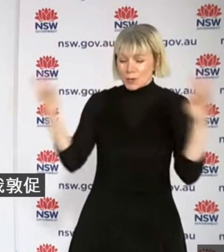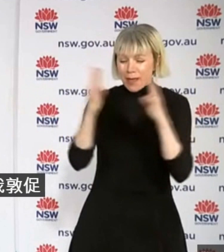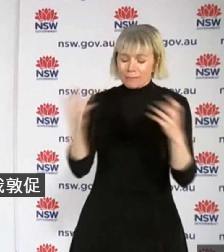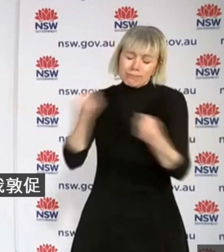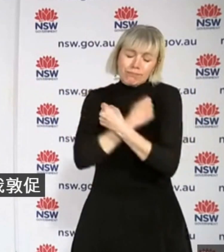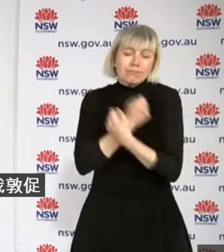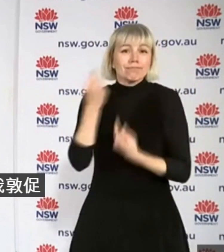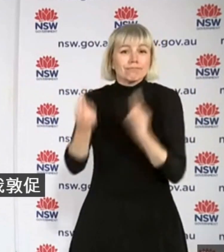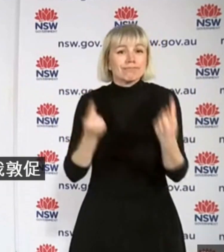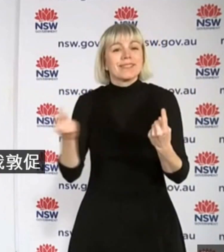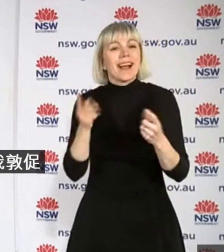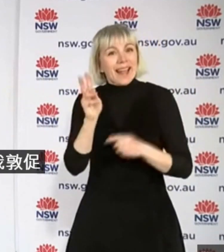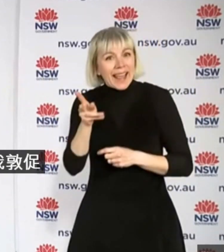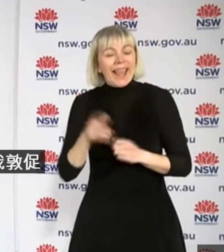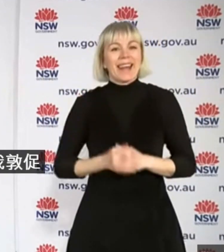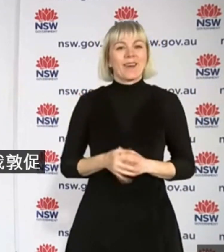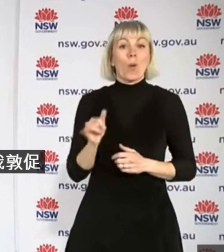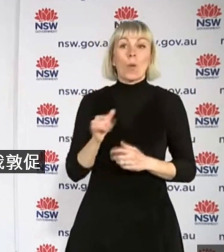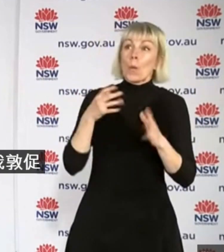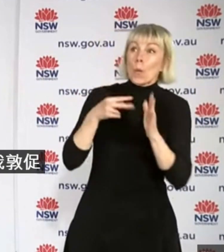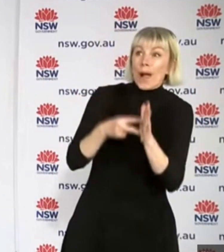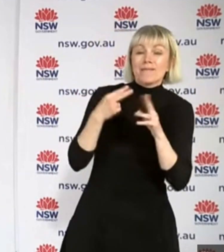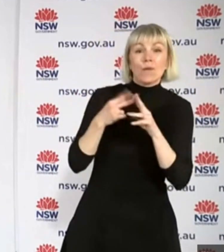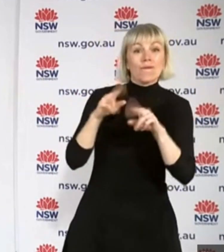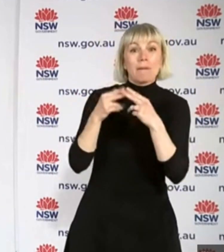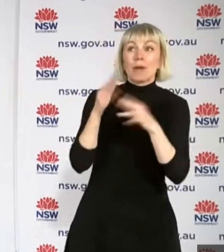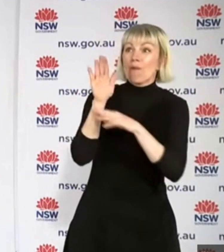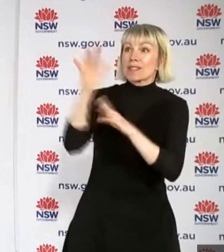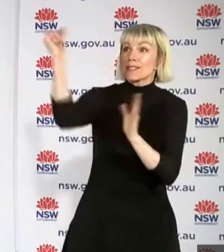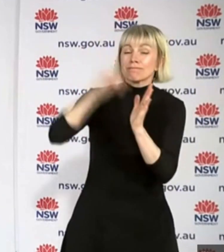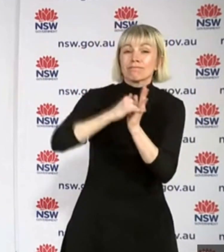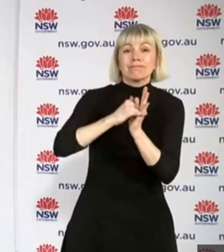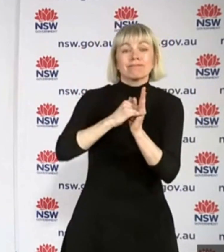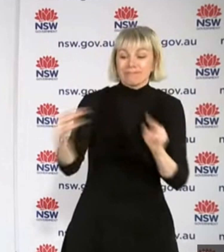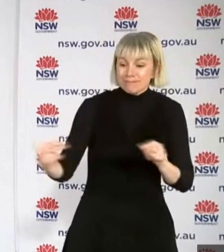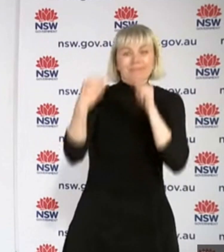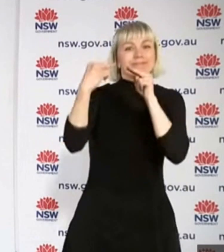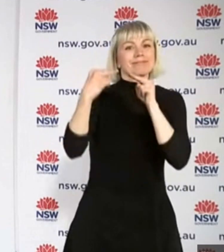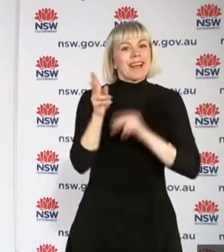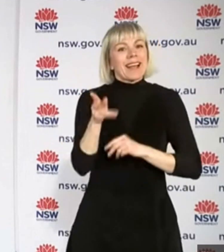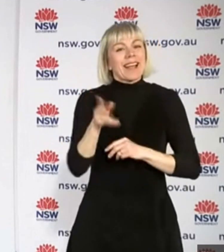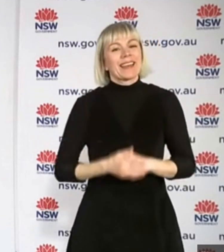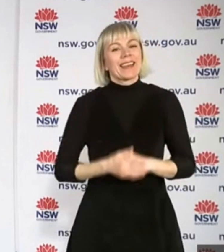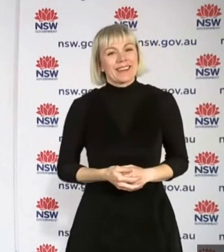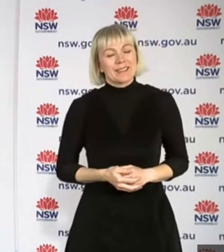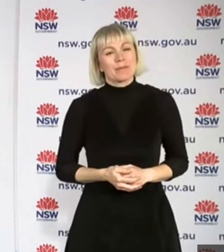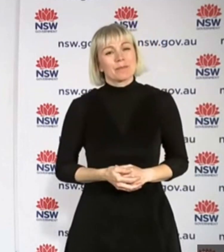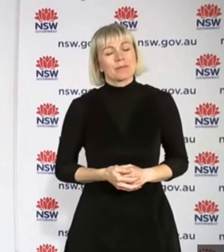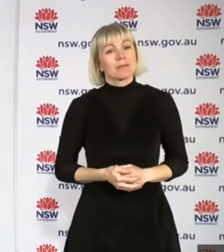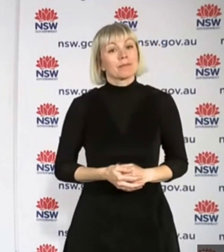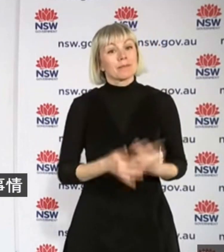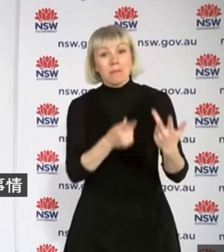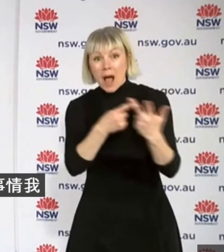And I urge my colleagues in other states to consider on compassionate grounds what Australians have